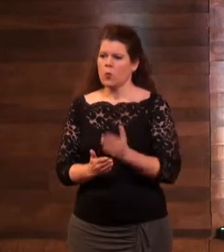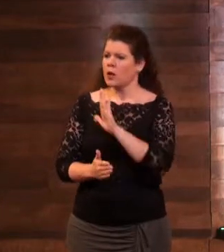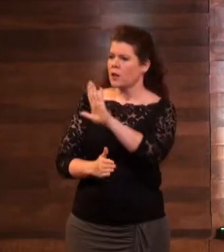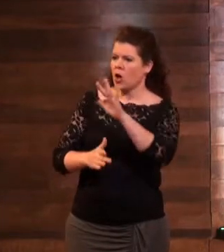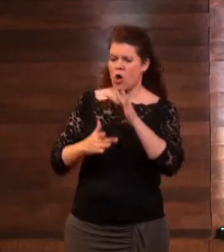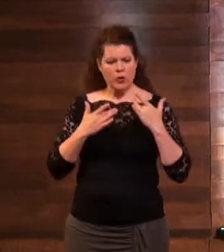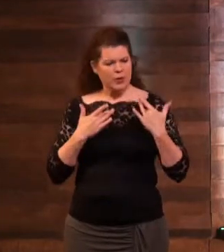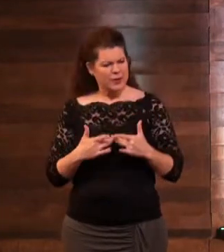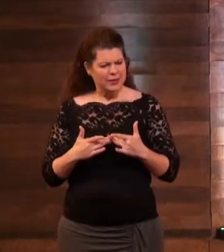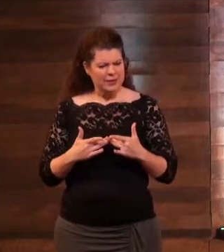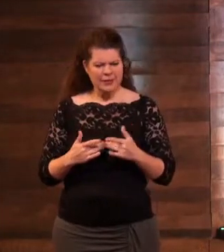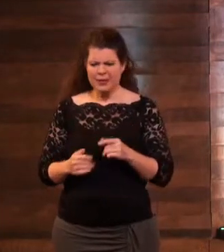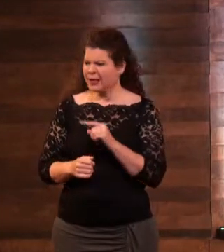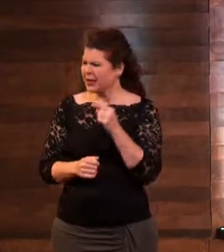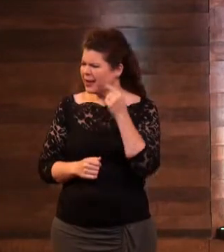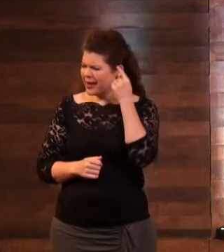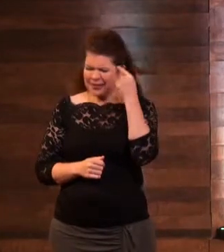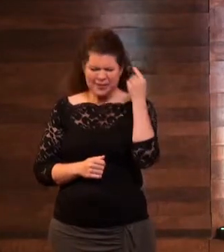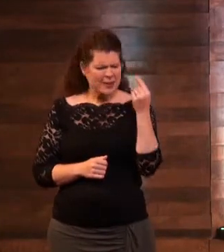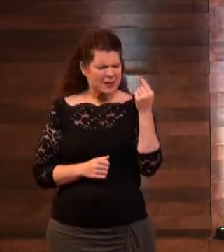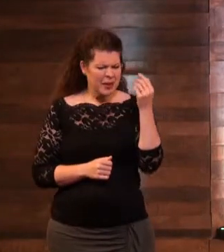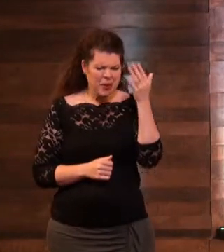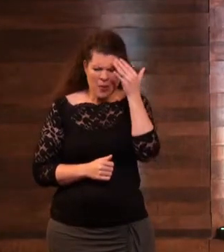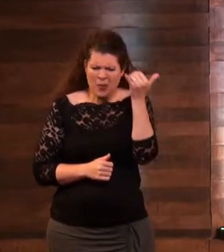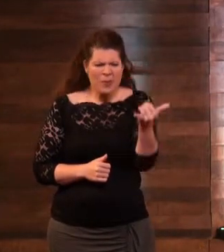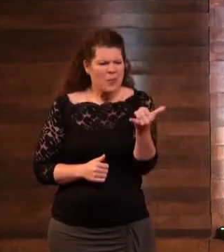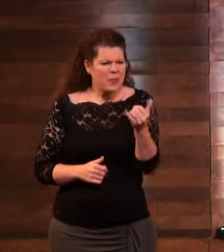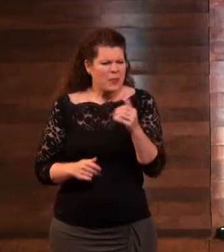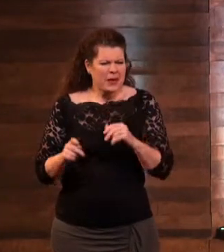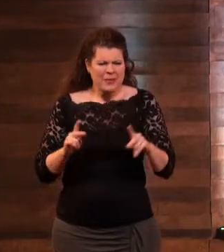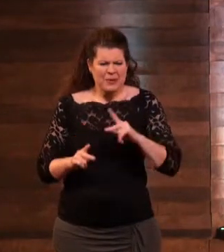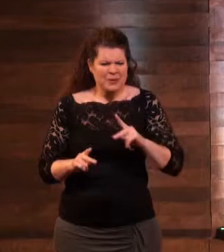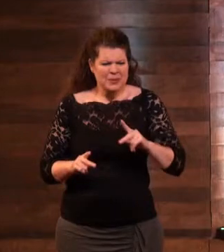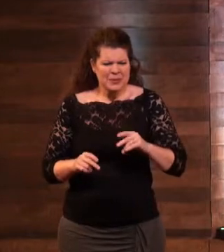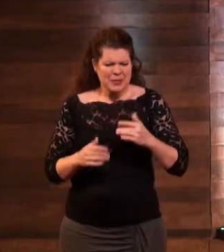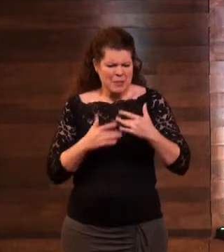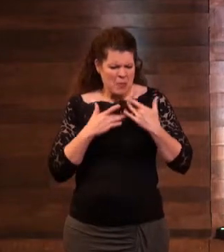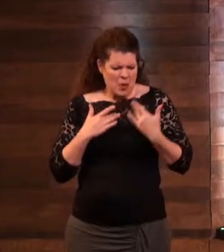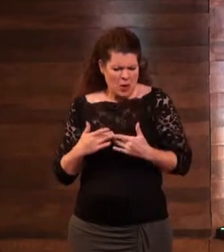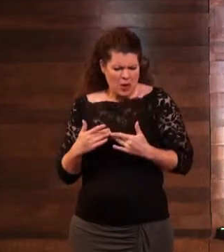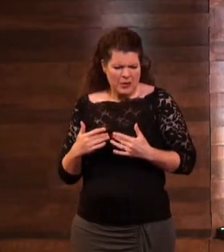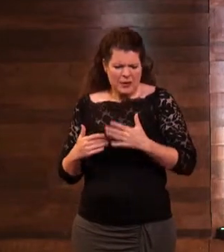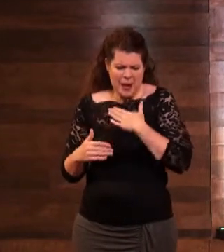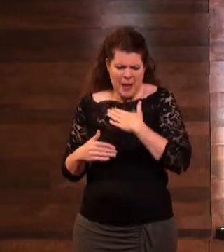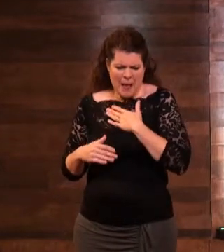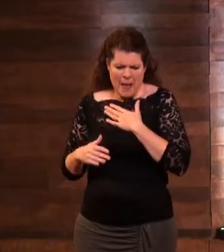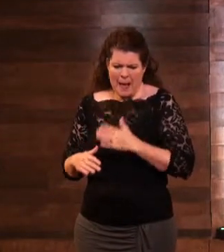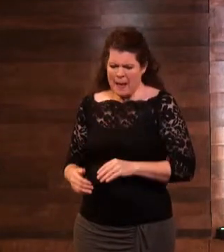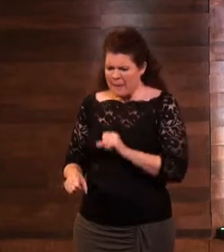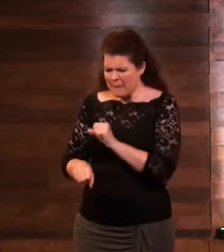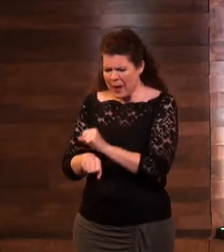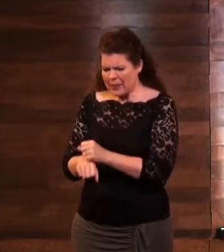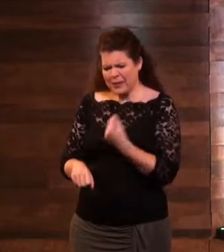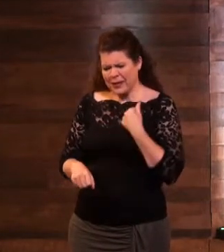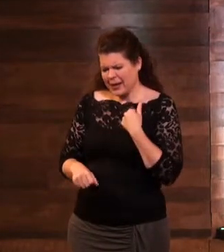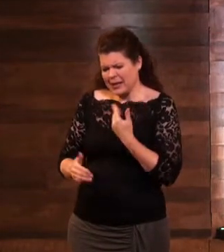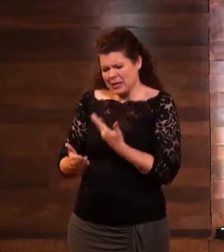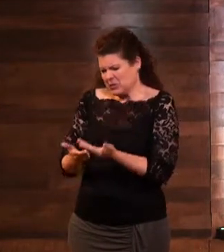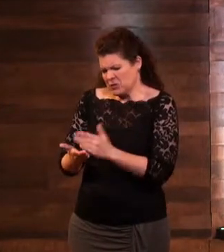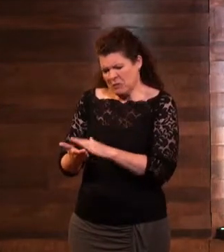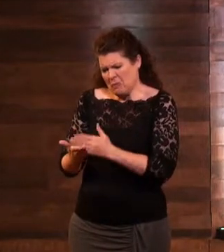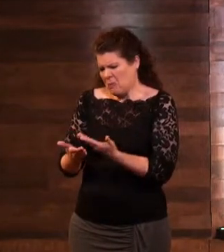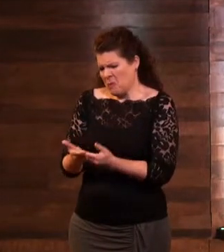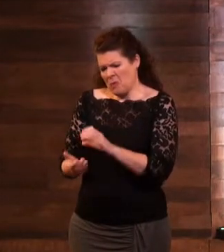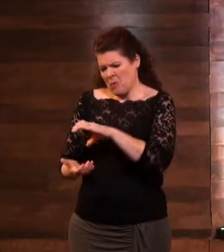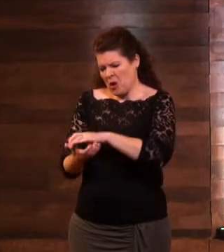why in the world would anyone put their heart into what I do? All I do is put two all-beef patties on a sesame seed bun and throw it out the drive-thru